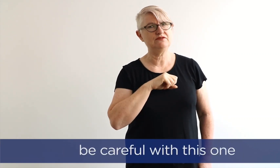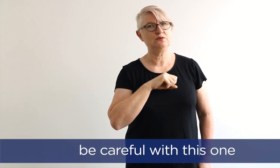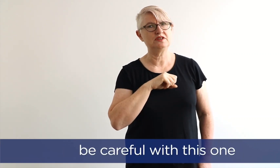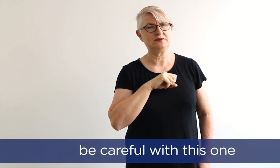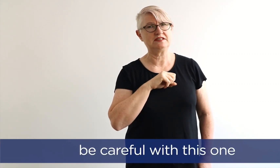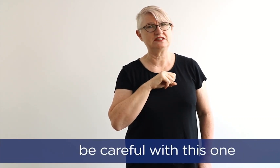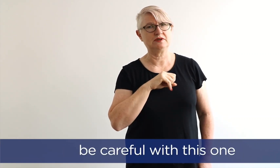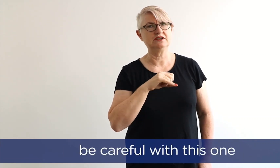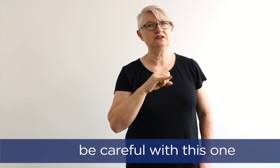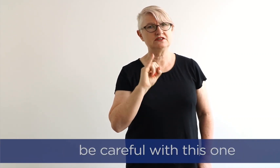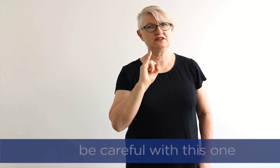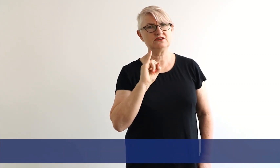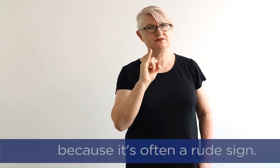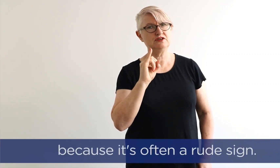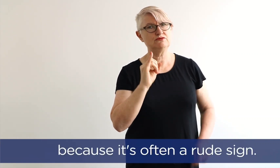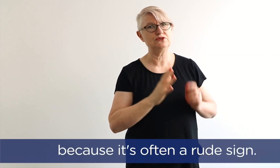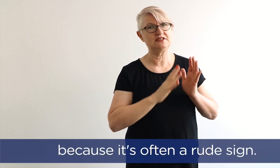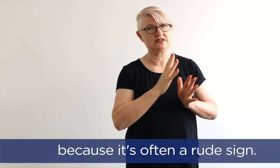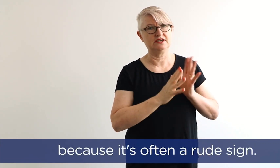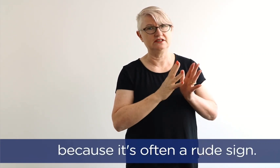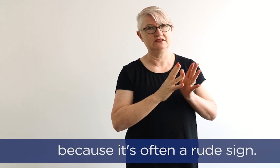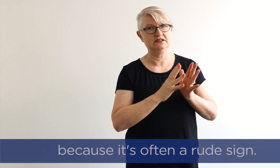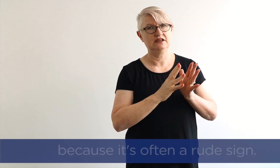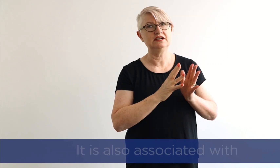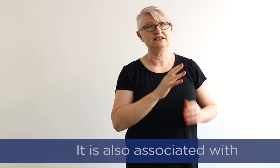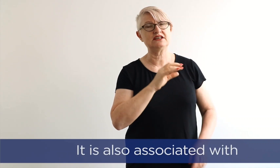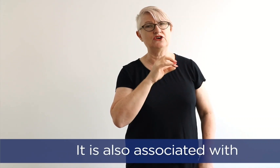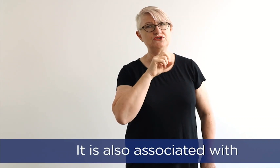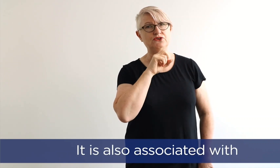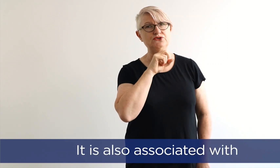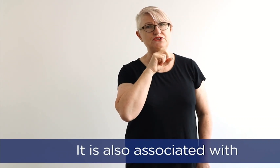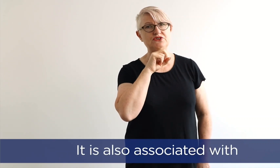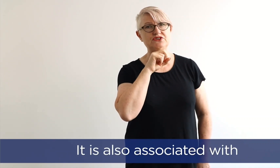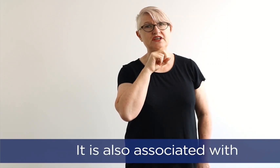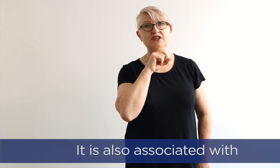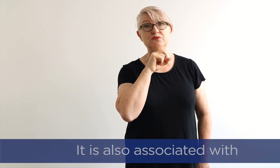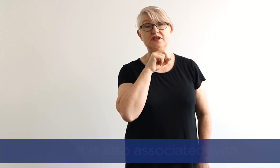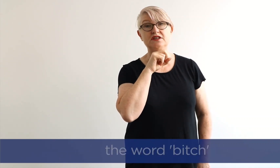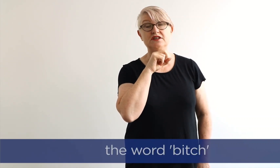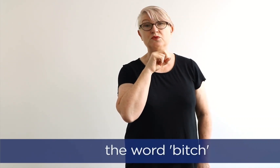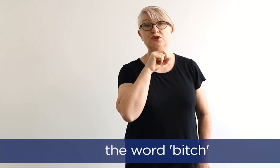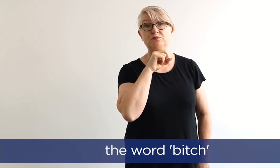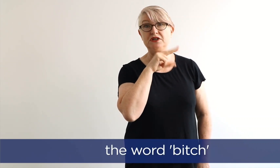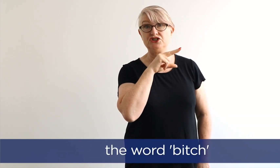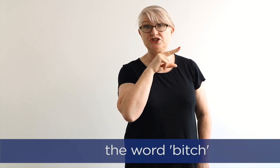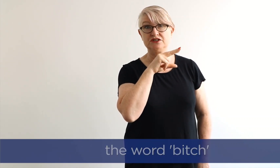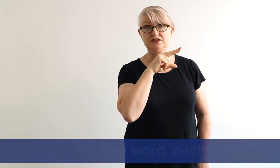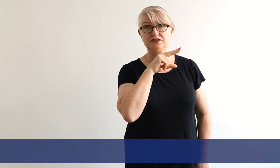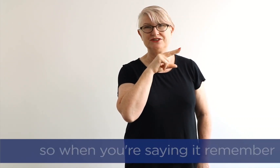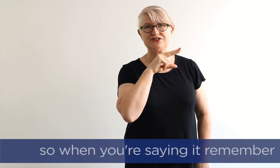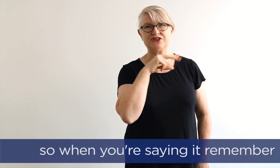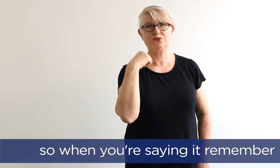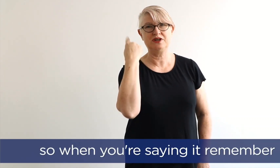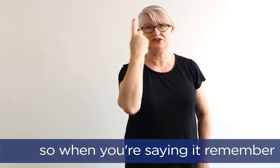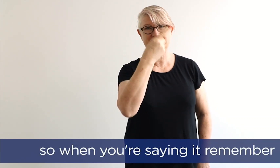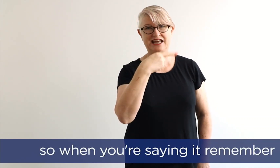with this one because it's often a rude sign. It is also associated with the word bitch. So when you're saying